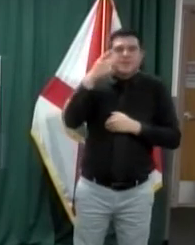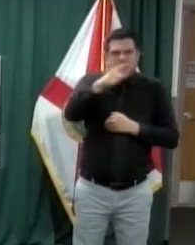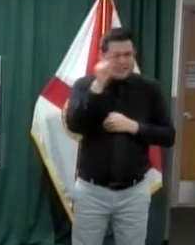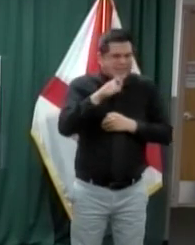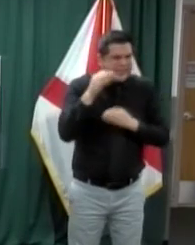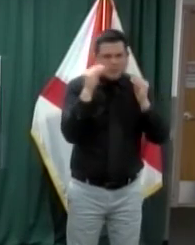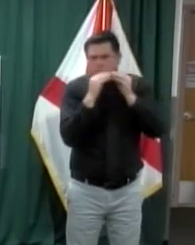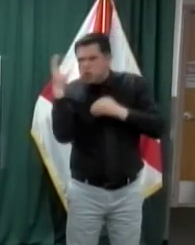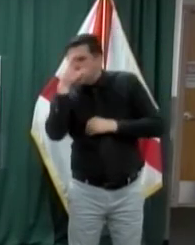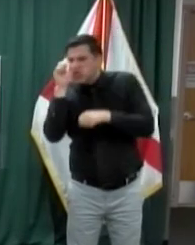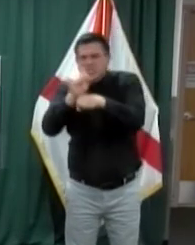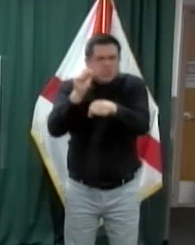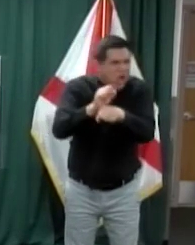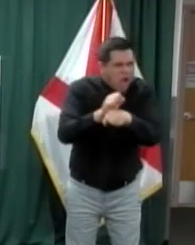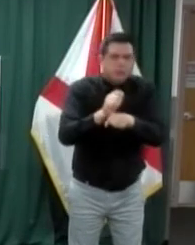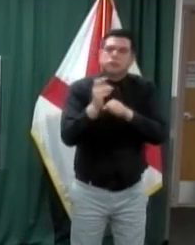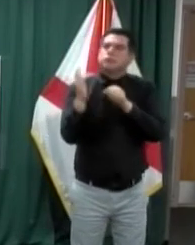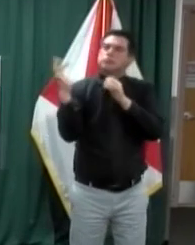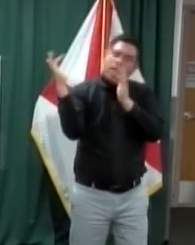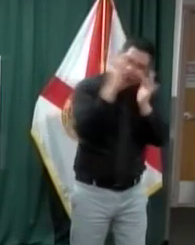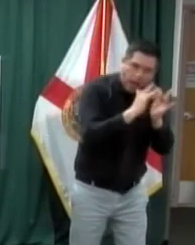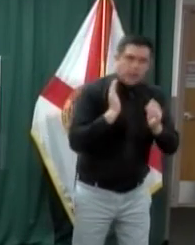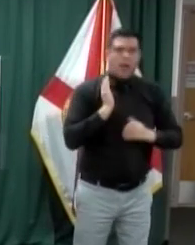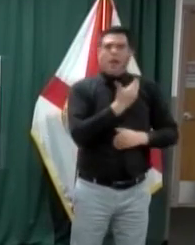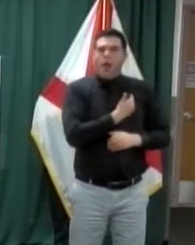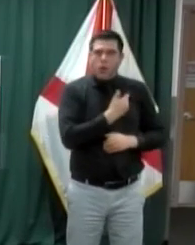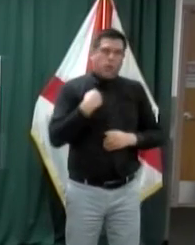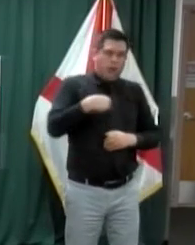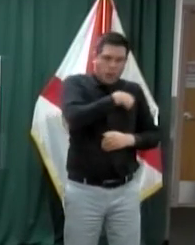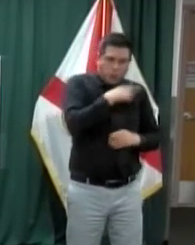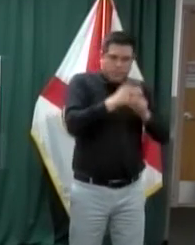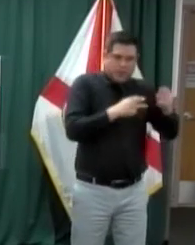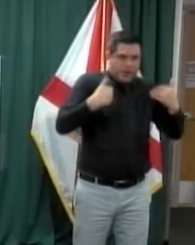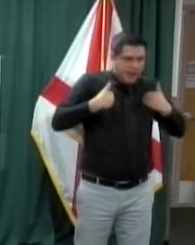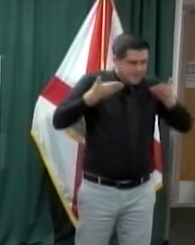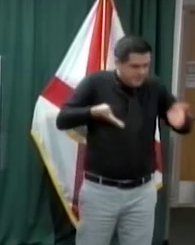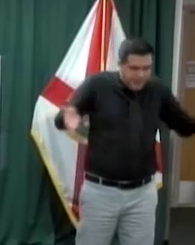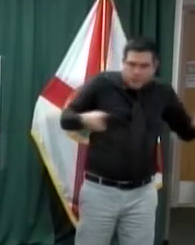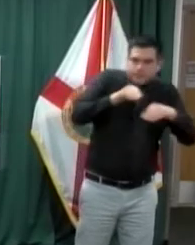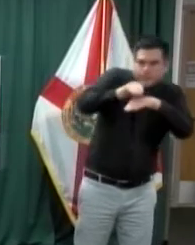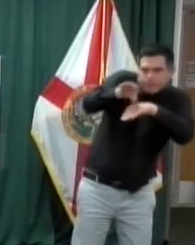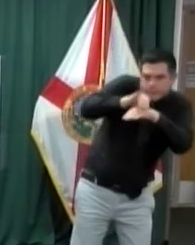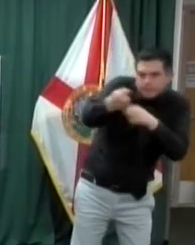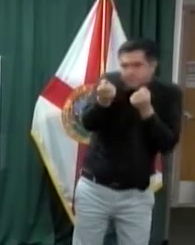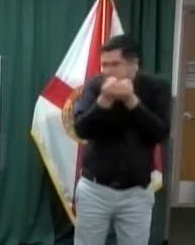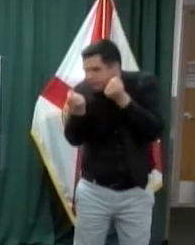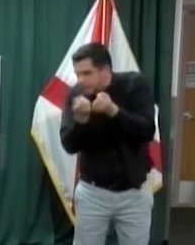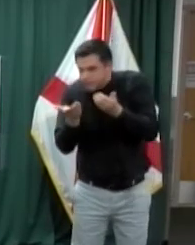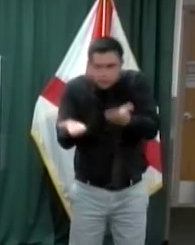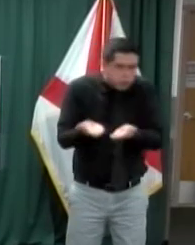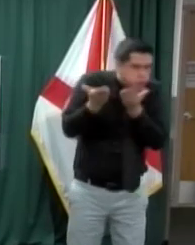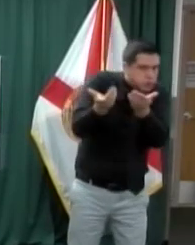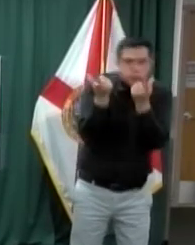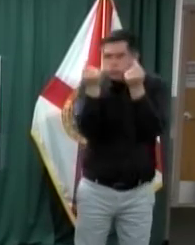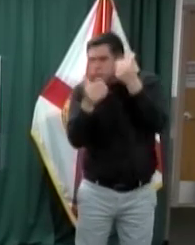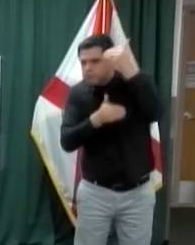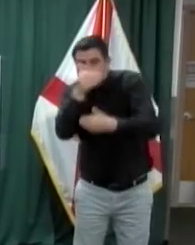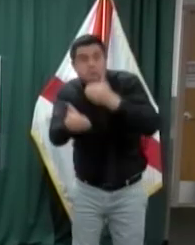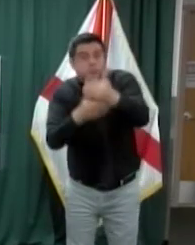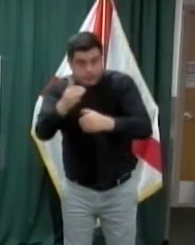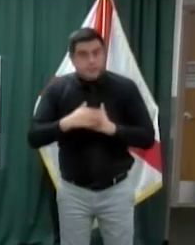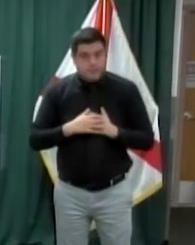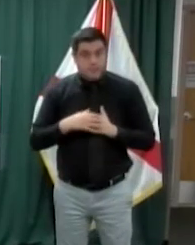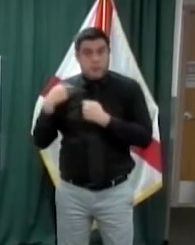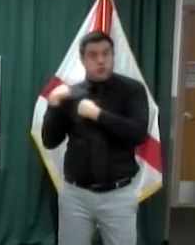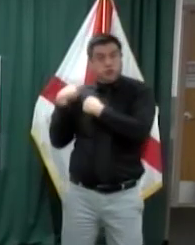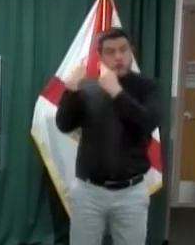since March 1st, CareerSource Central Florida has experienced an 80% increase in customers. In Seminole County alone,